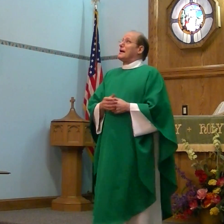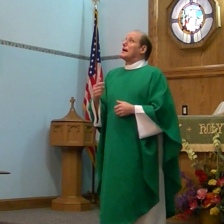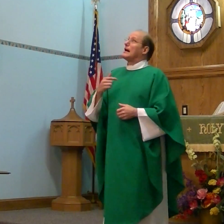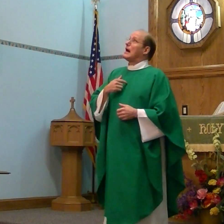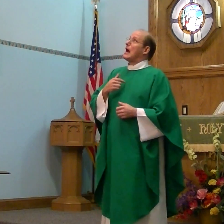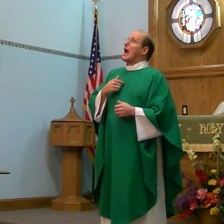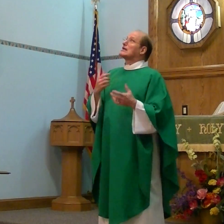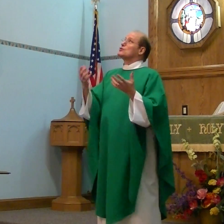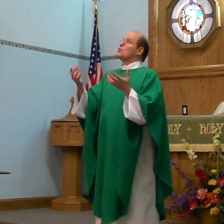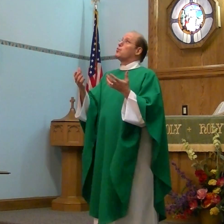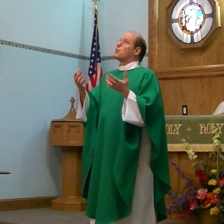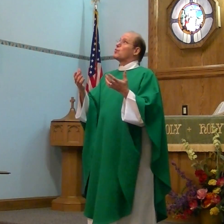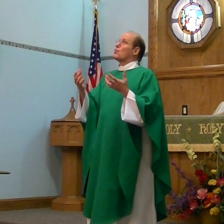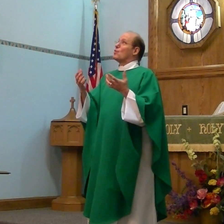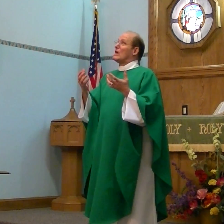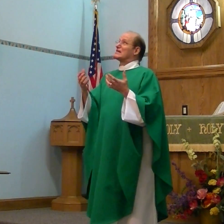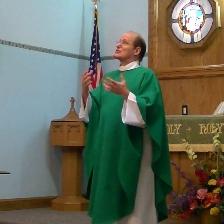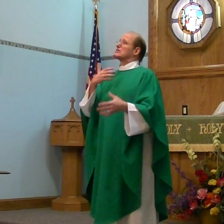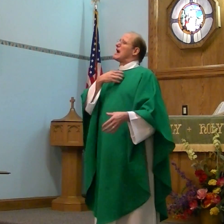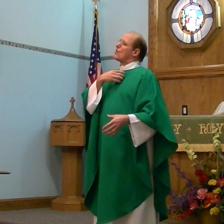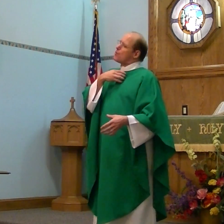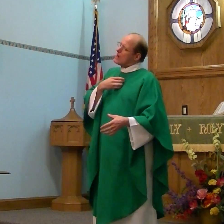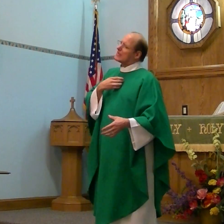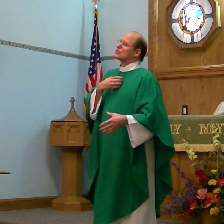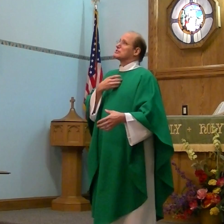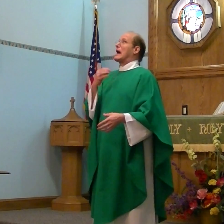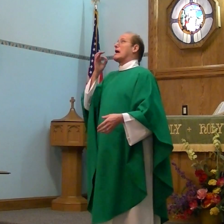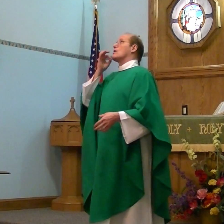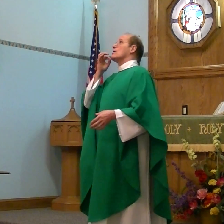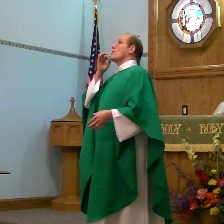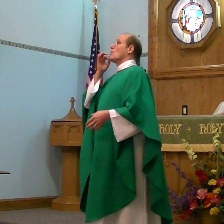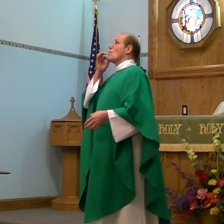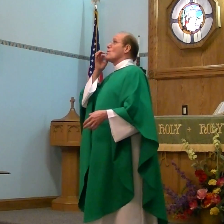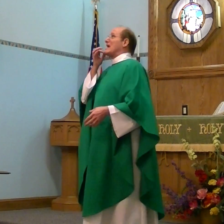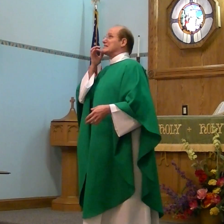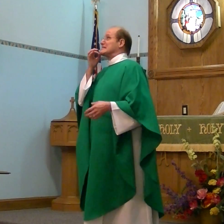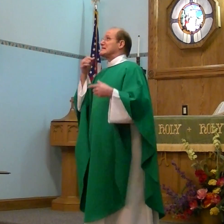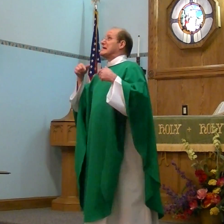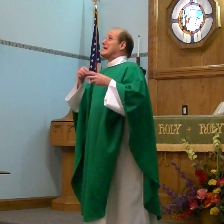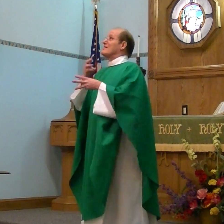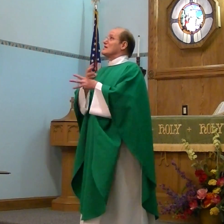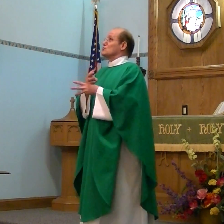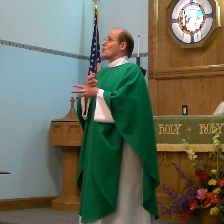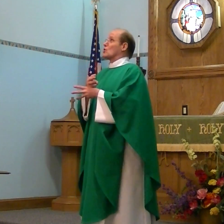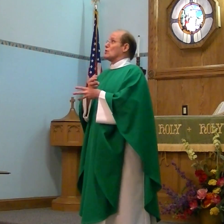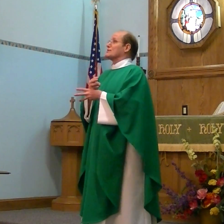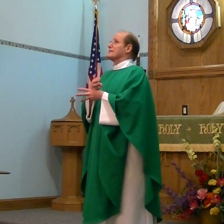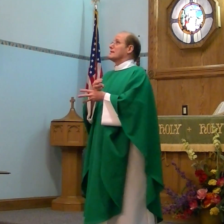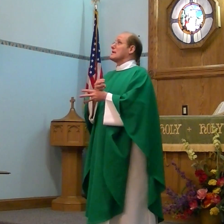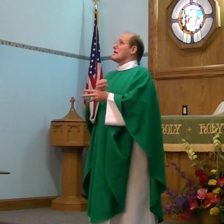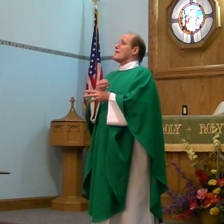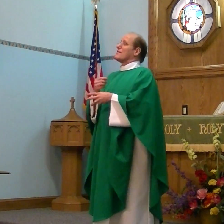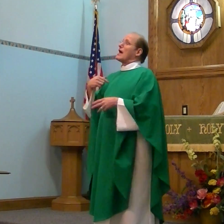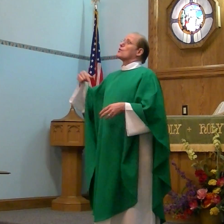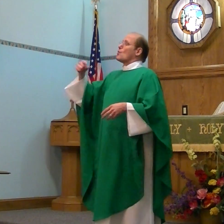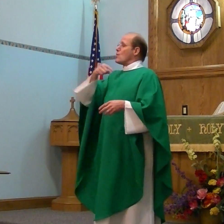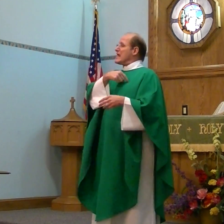I do wish, I wish, I wish in this world that we